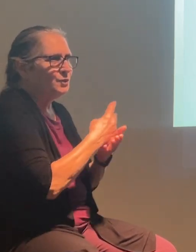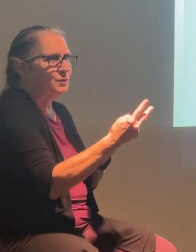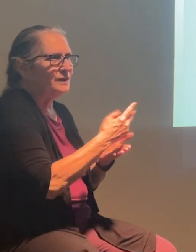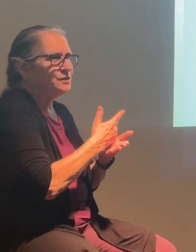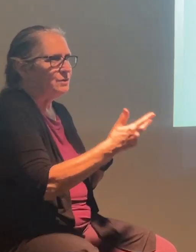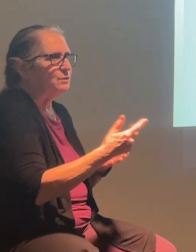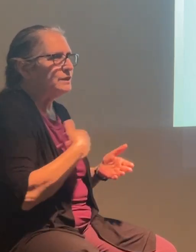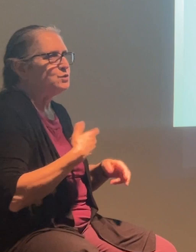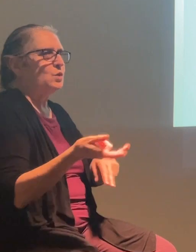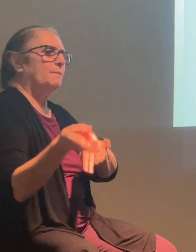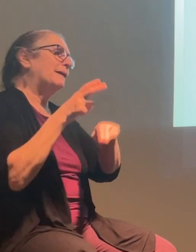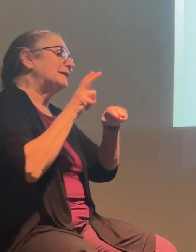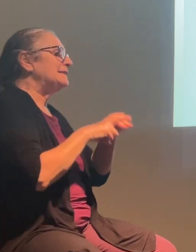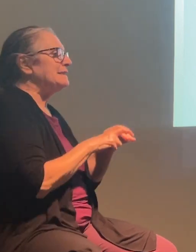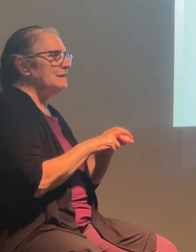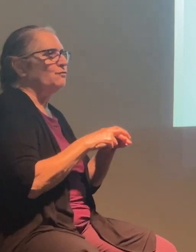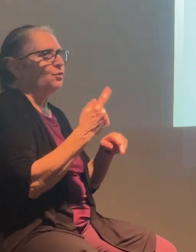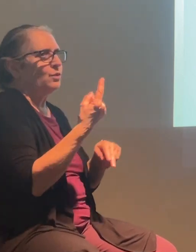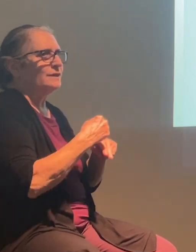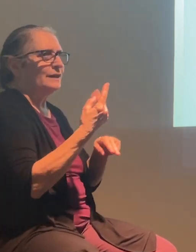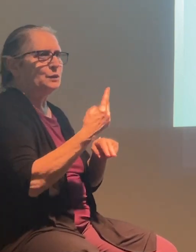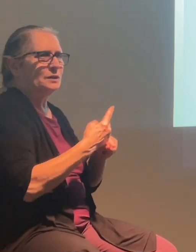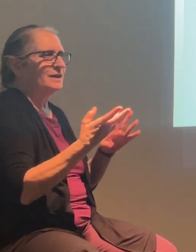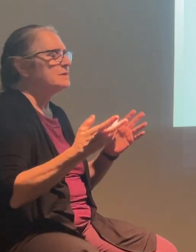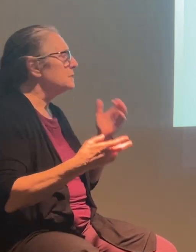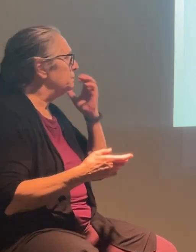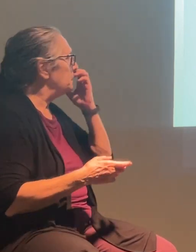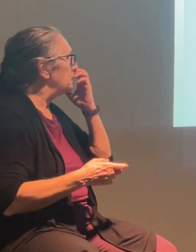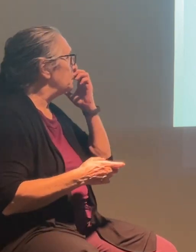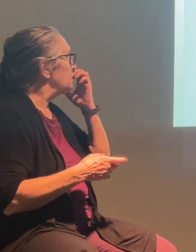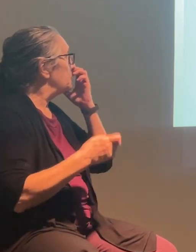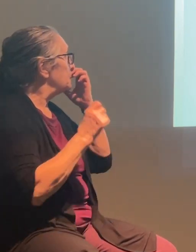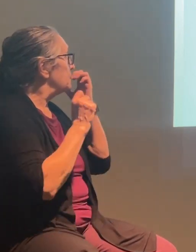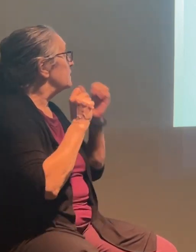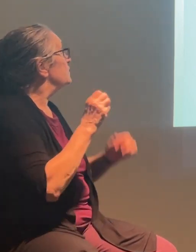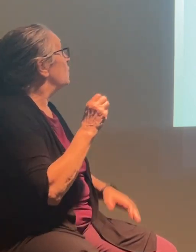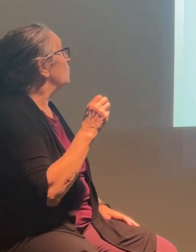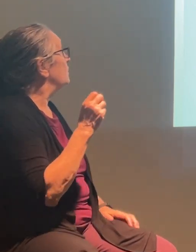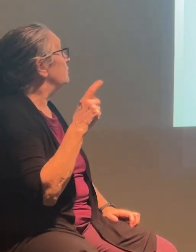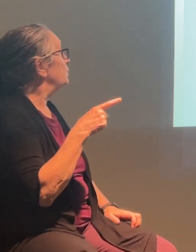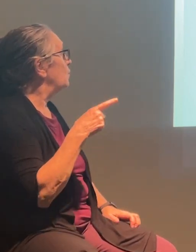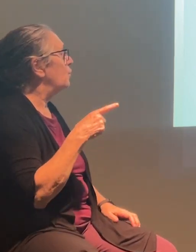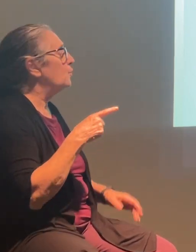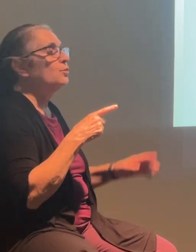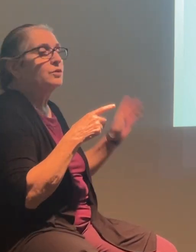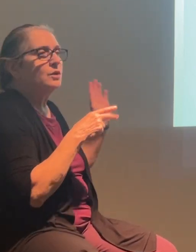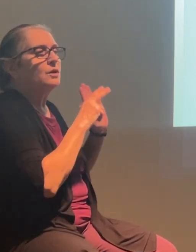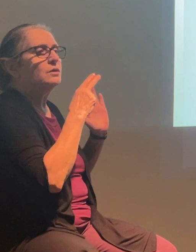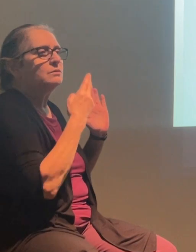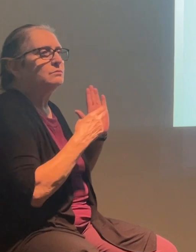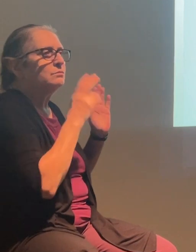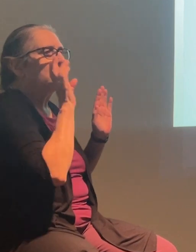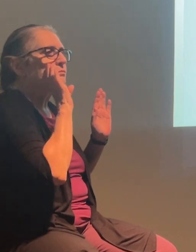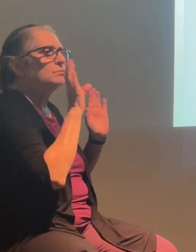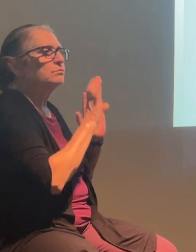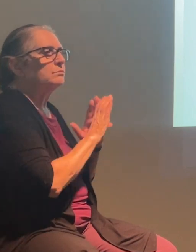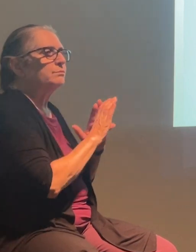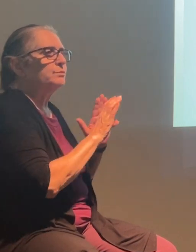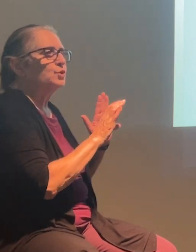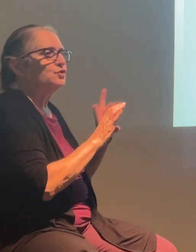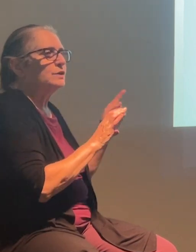2. So if you go to the portrait of that he has at the Morgan